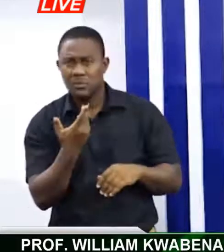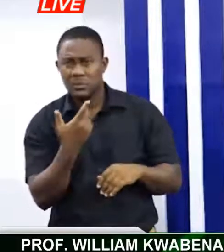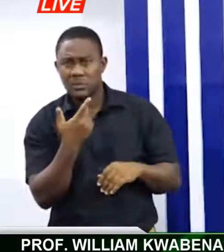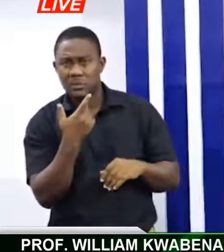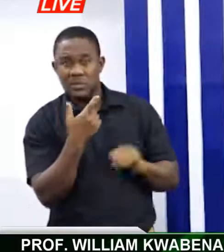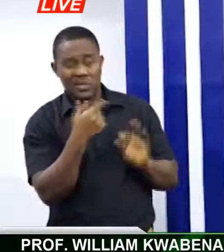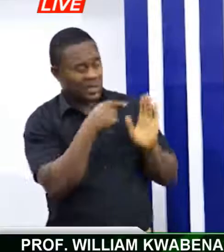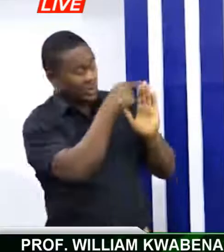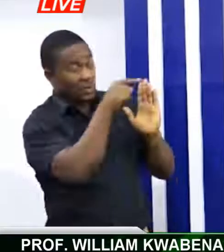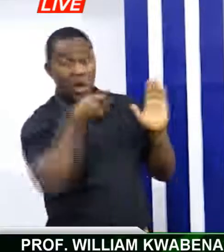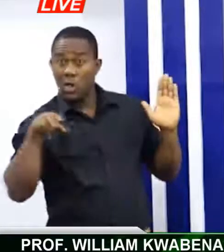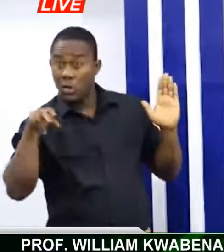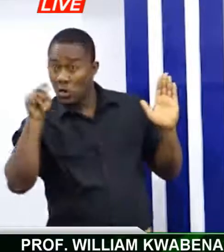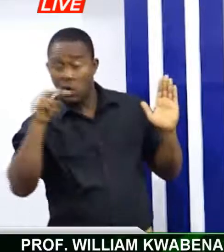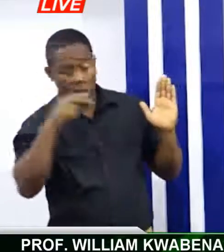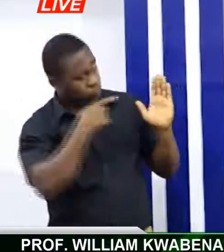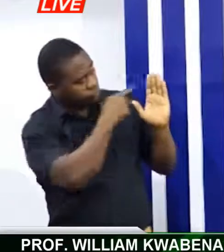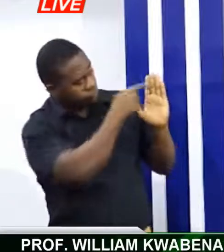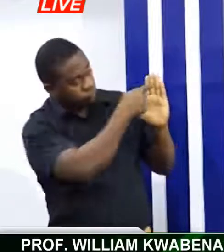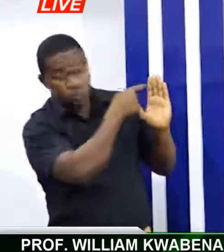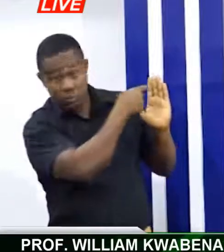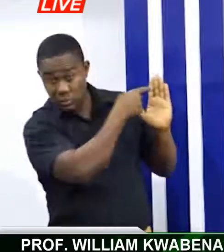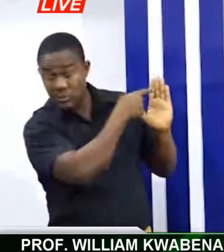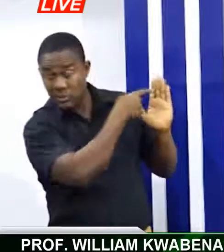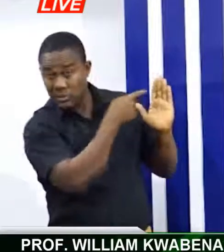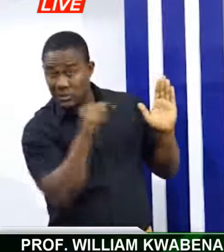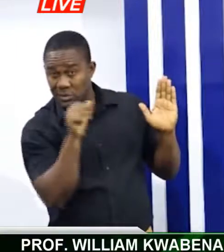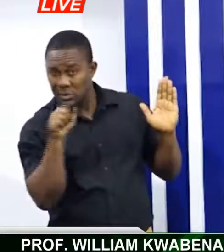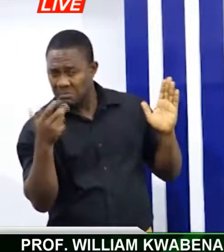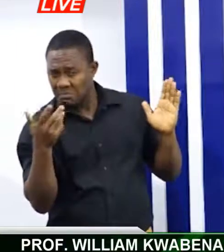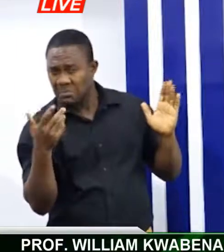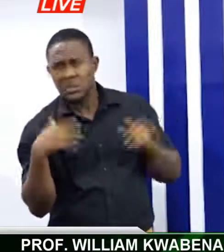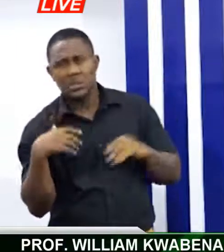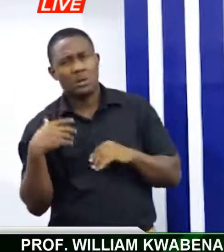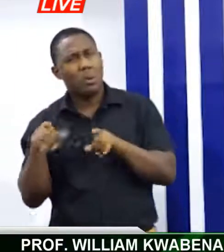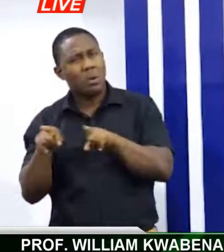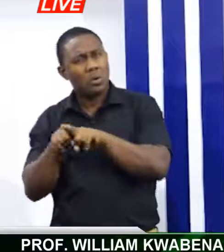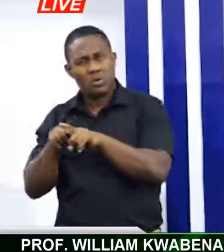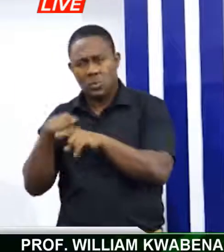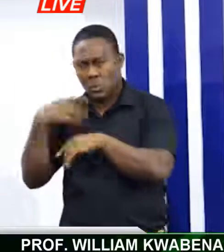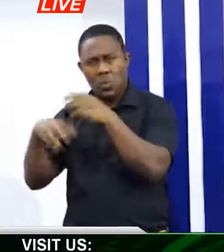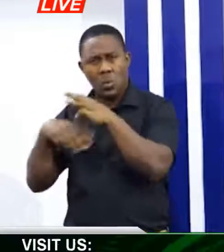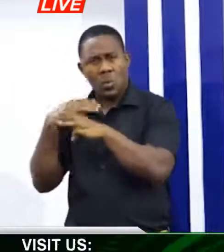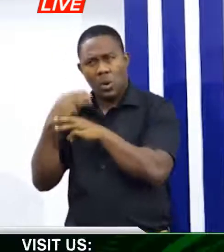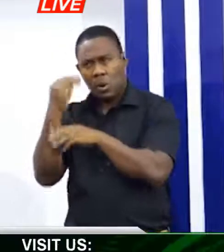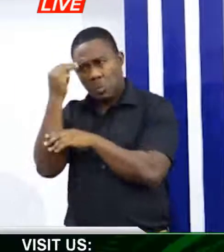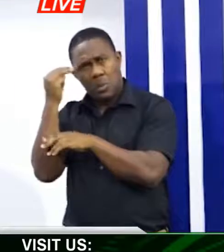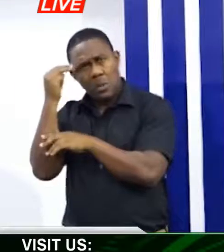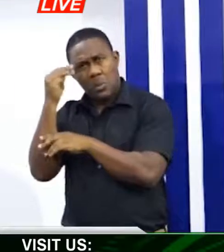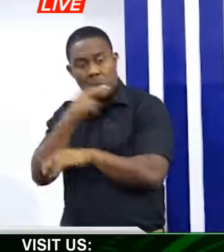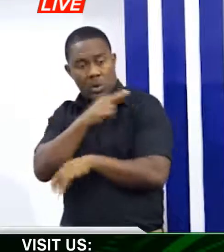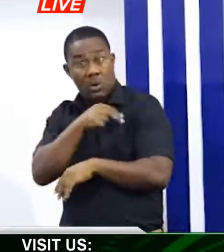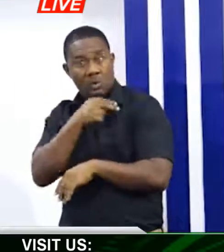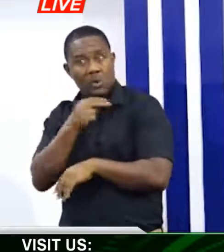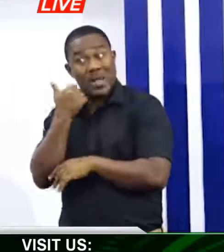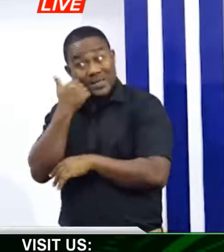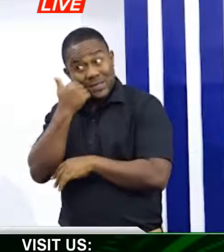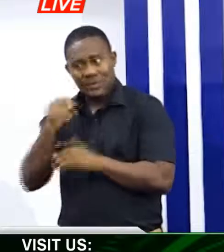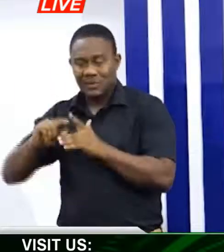northern regions now available. We hope that we'll be able to get the War Memorial Hospital also testing as soon as